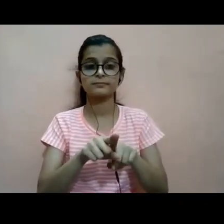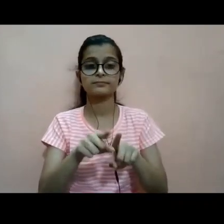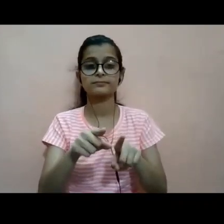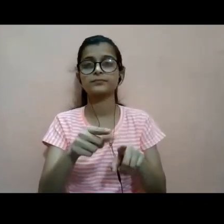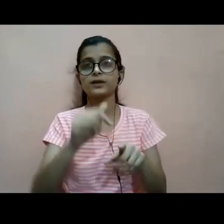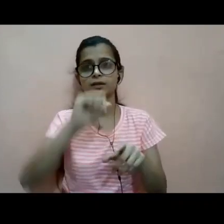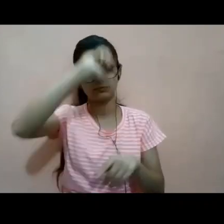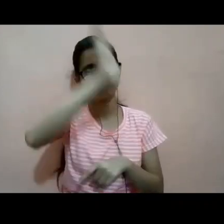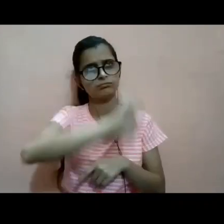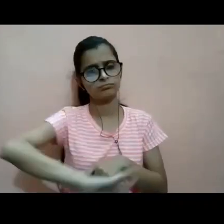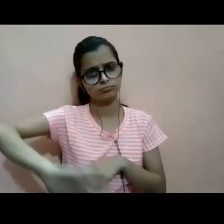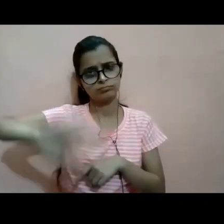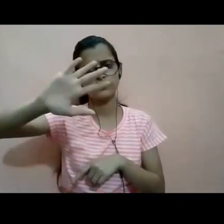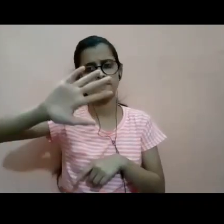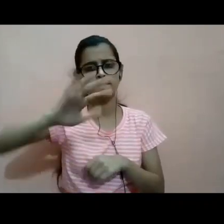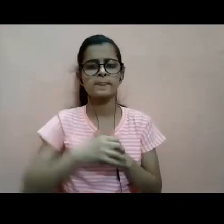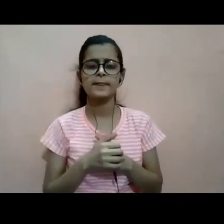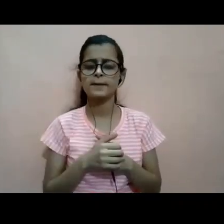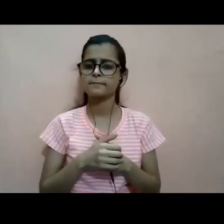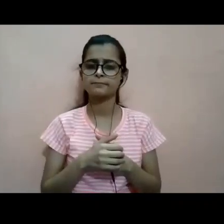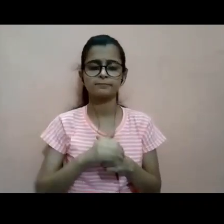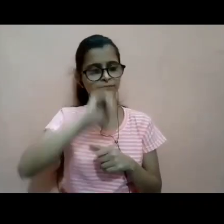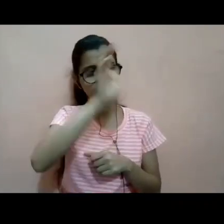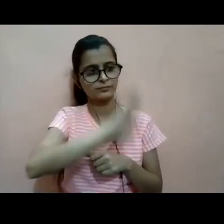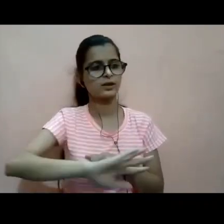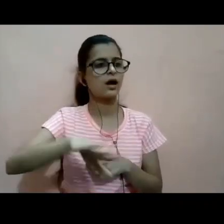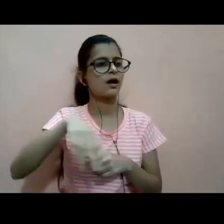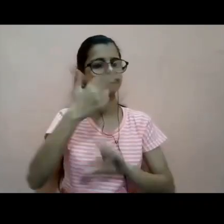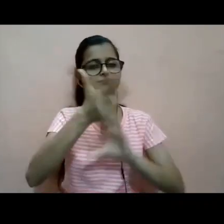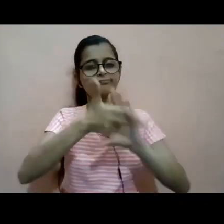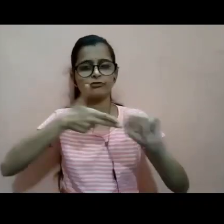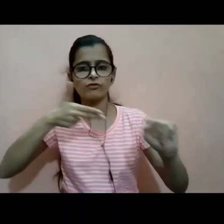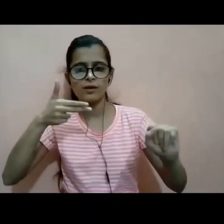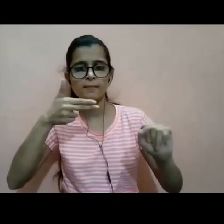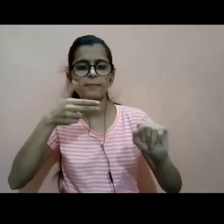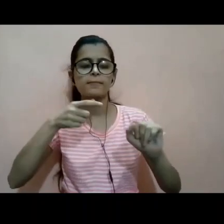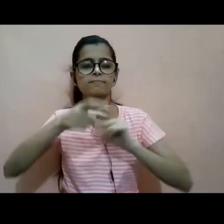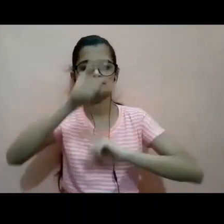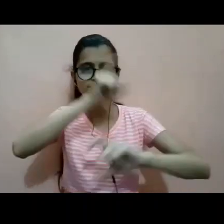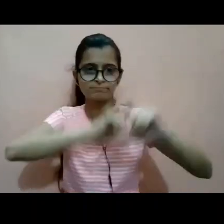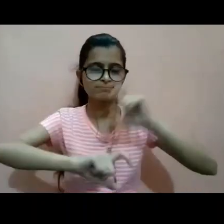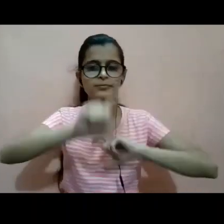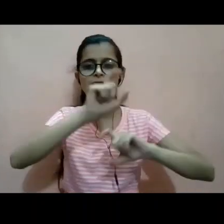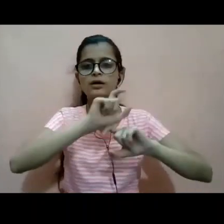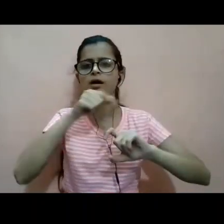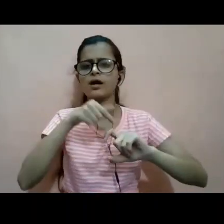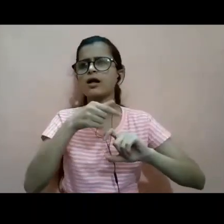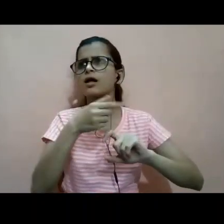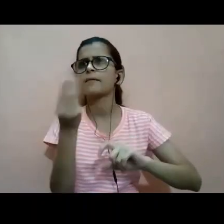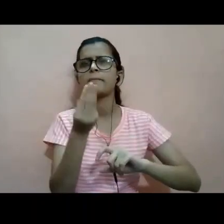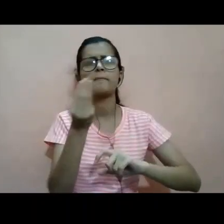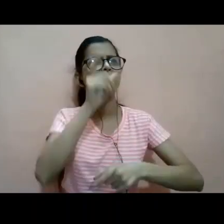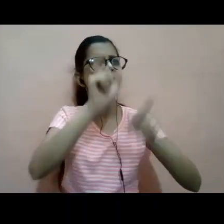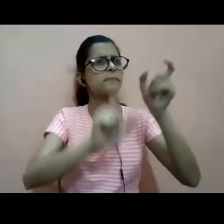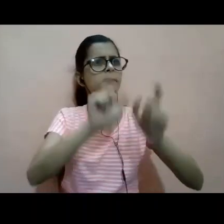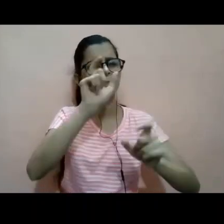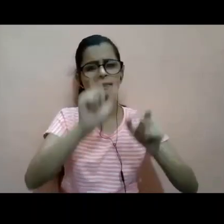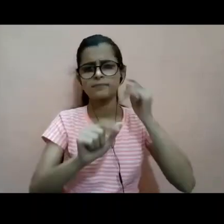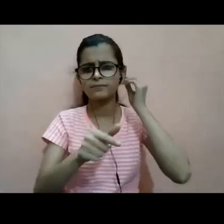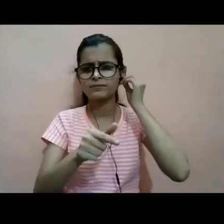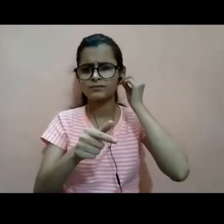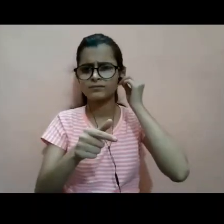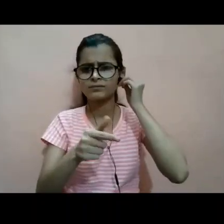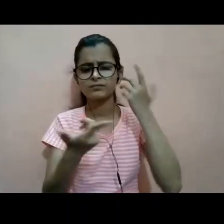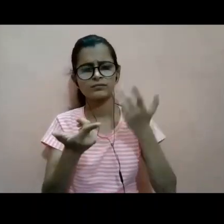in any kind of, for example, film industry, no one can see. Most often, we have seen able-bodied